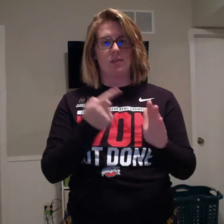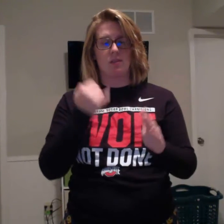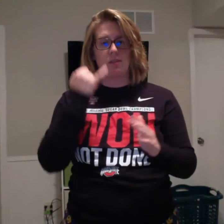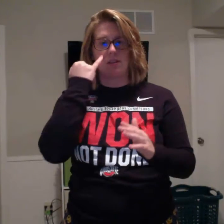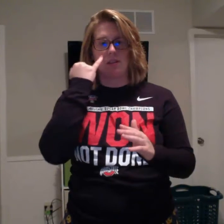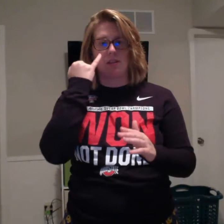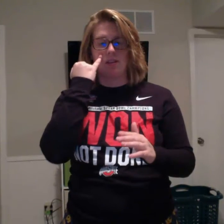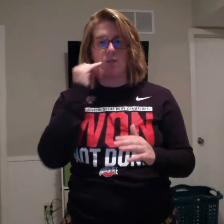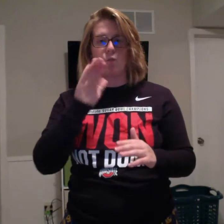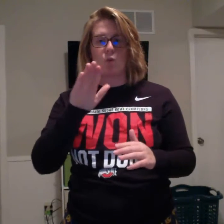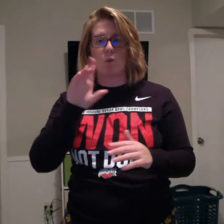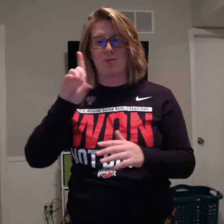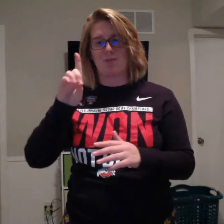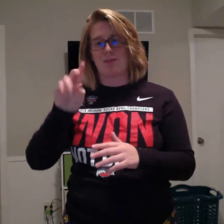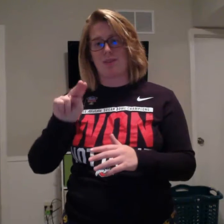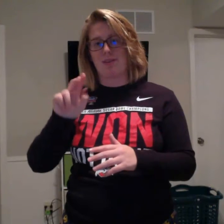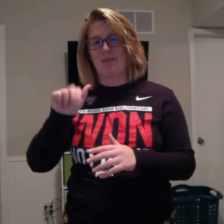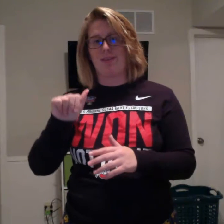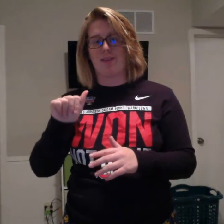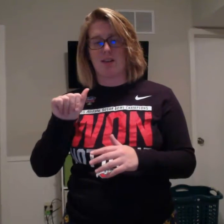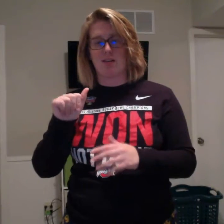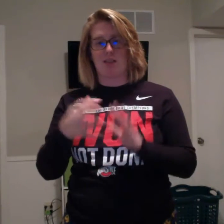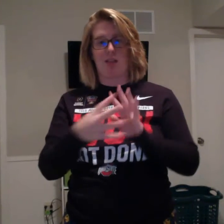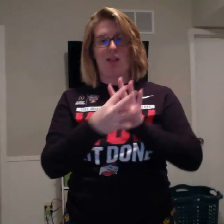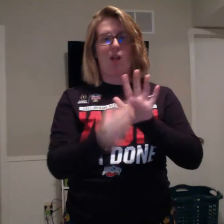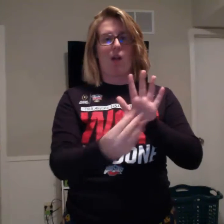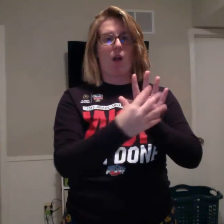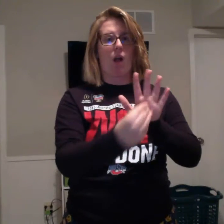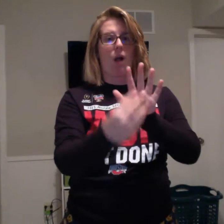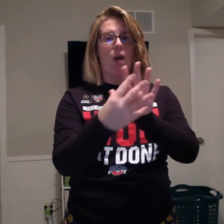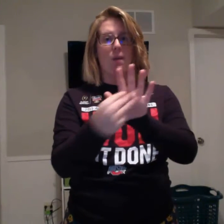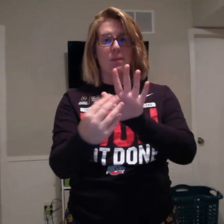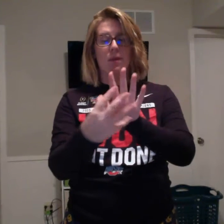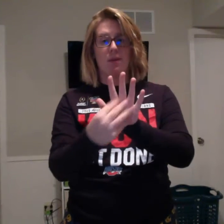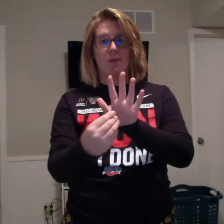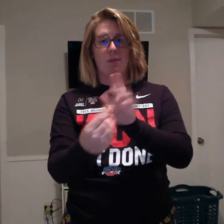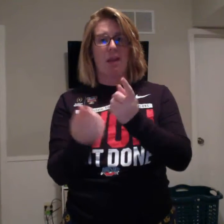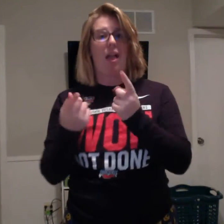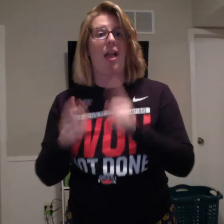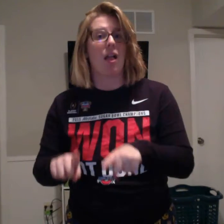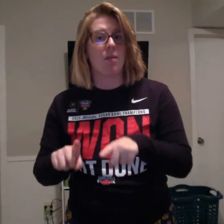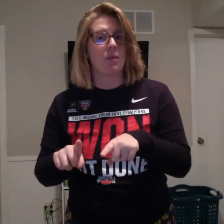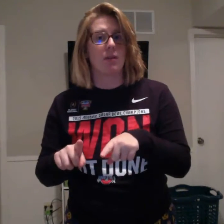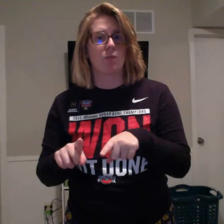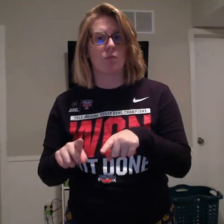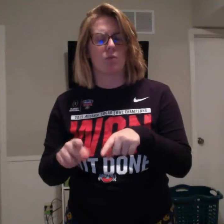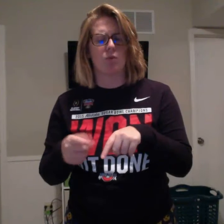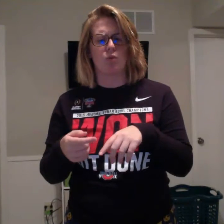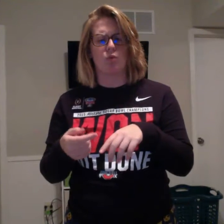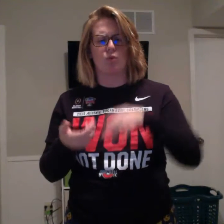can basically lose track of which CAG it's on, and accidentally add extra CAGs.